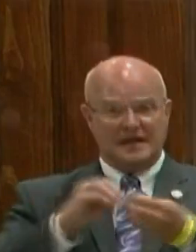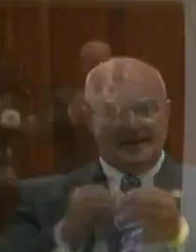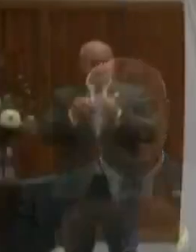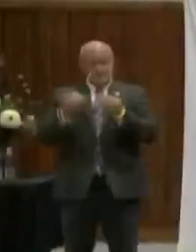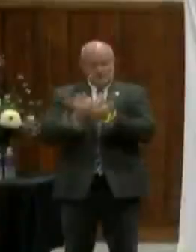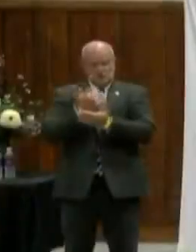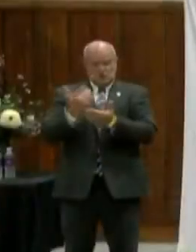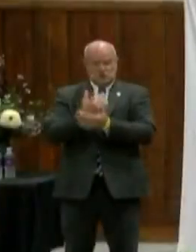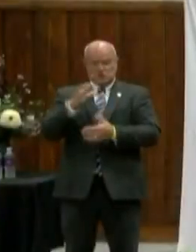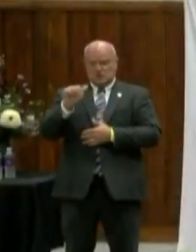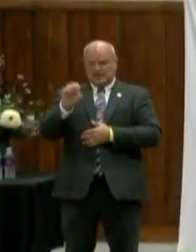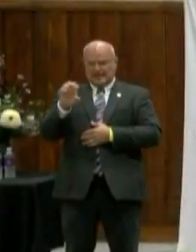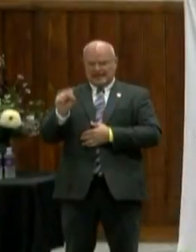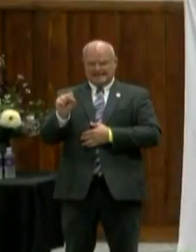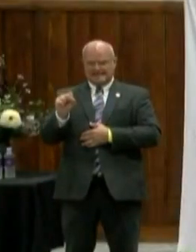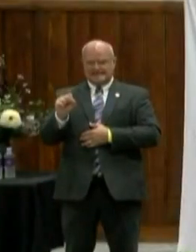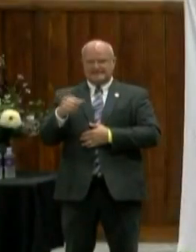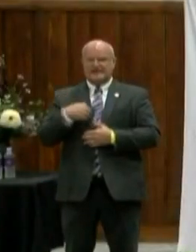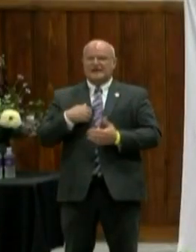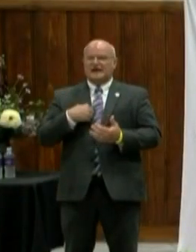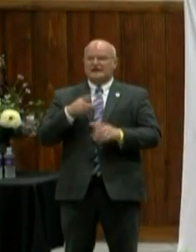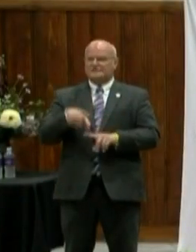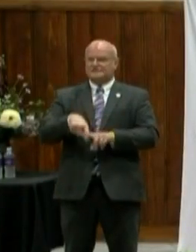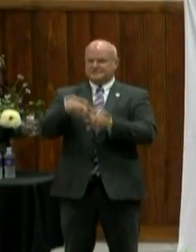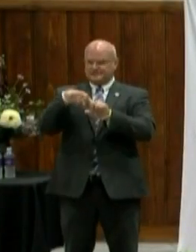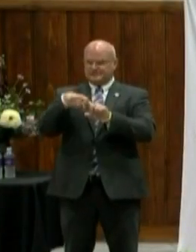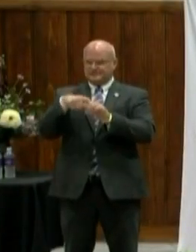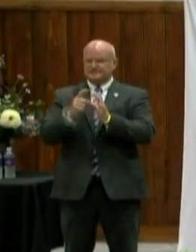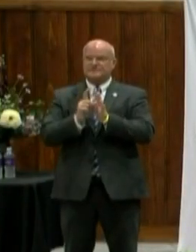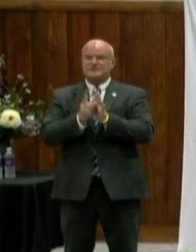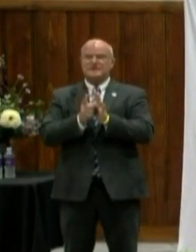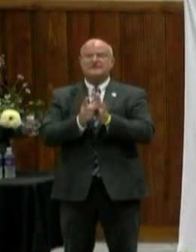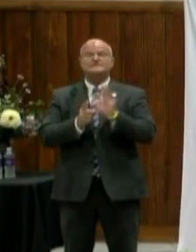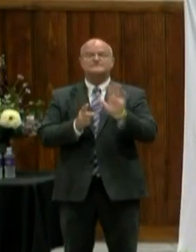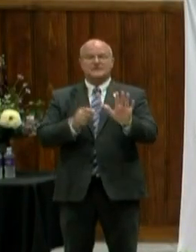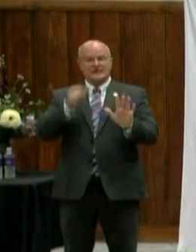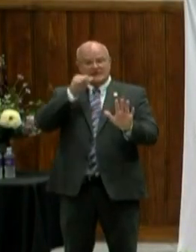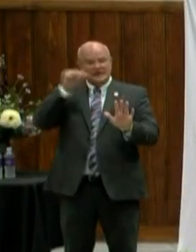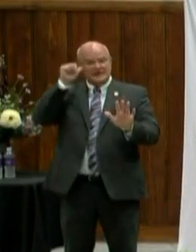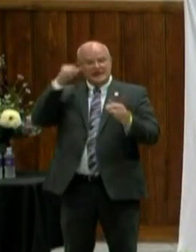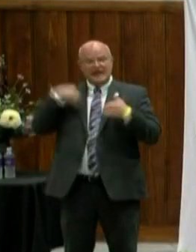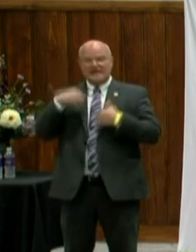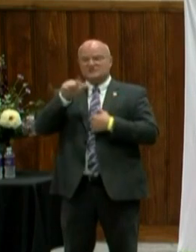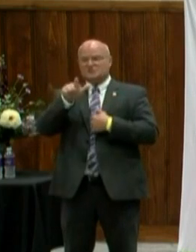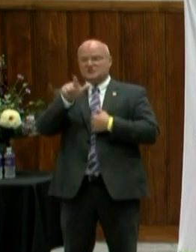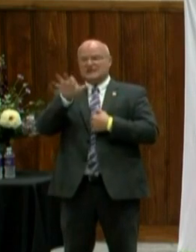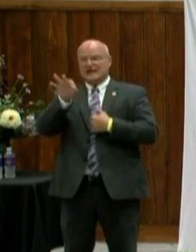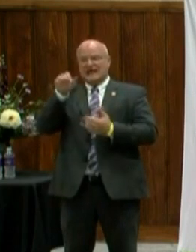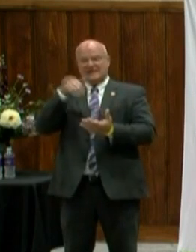number of new cases, and let me just stop there for a second. Yesterday we had